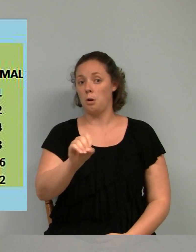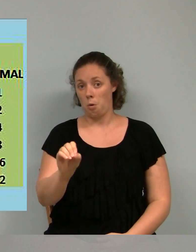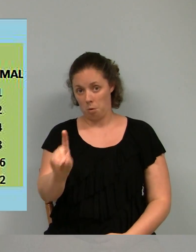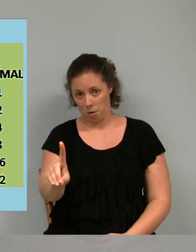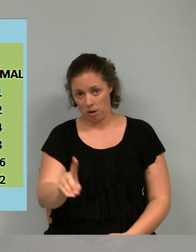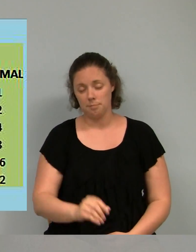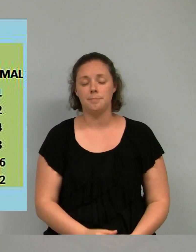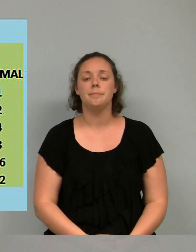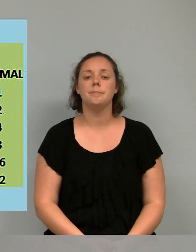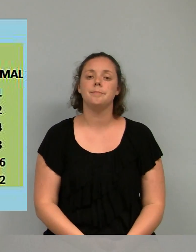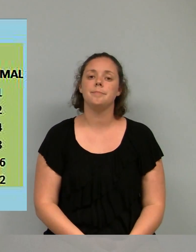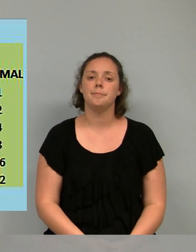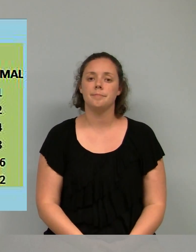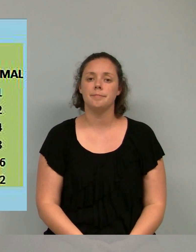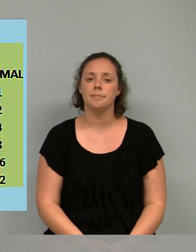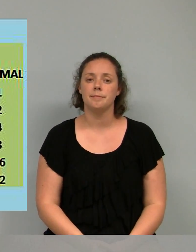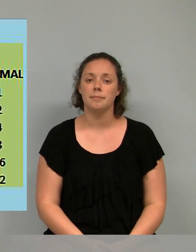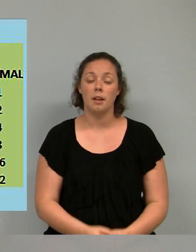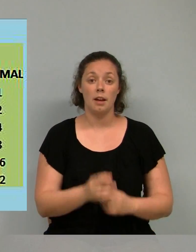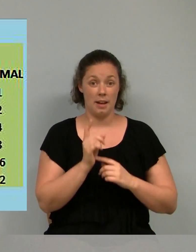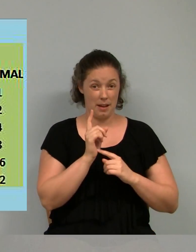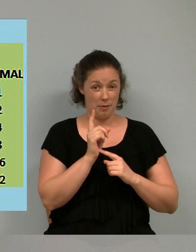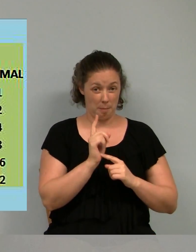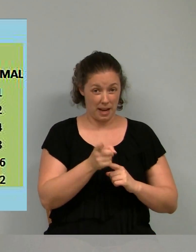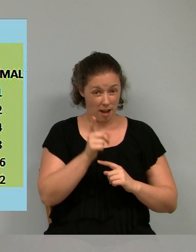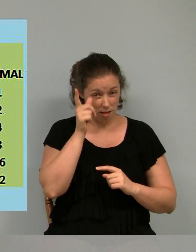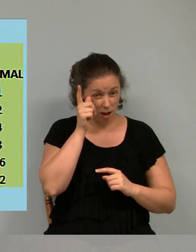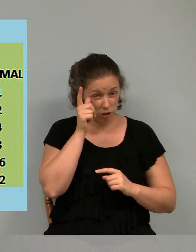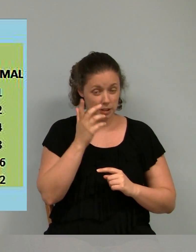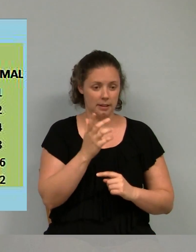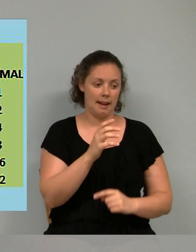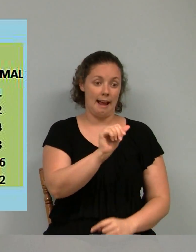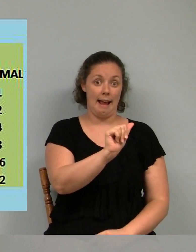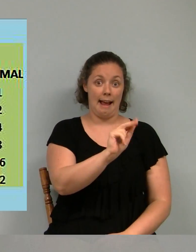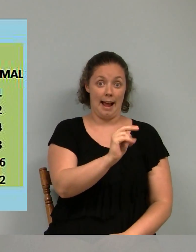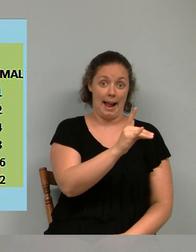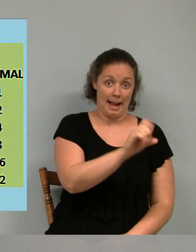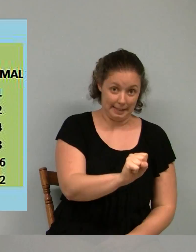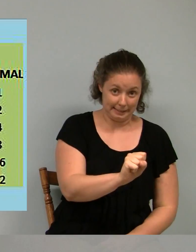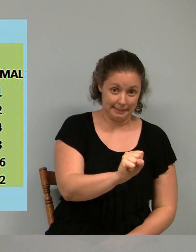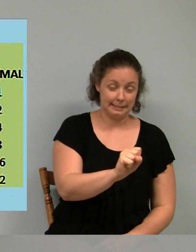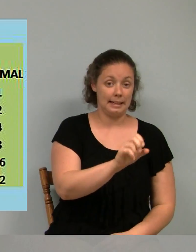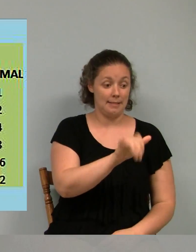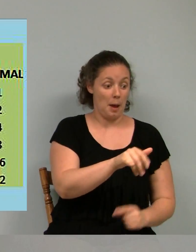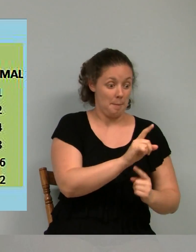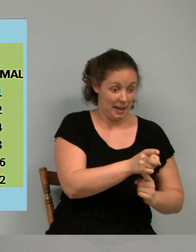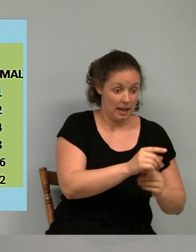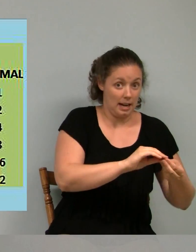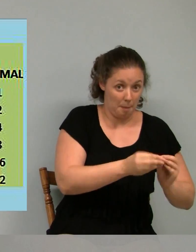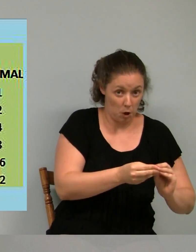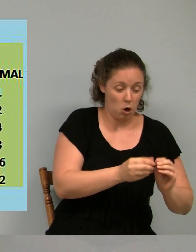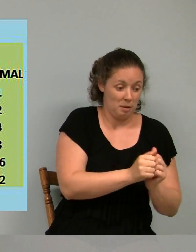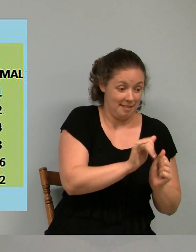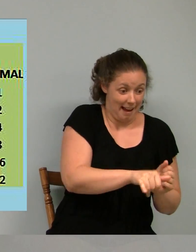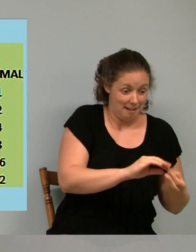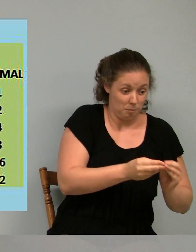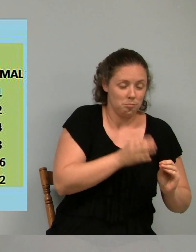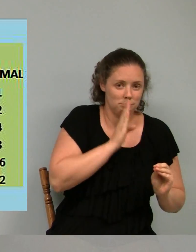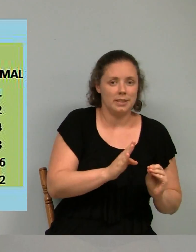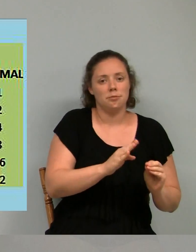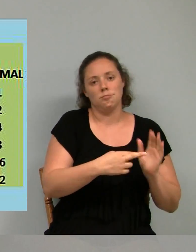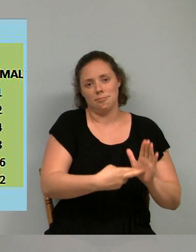011101. The minute logic ANDs the minute number with the number representing each